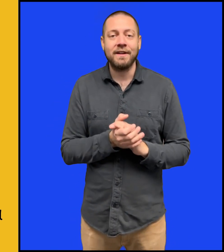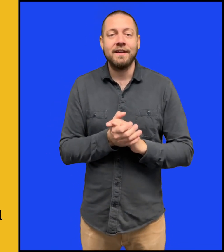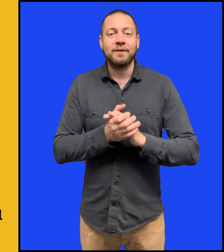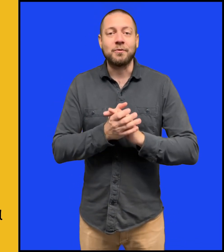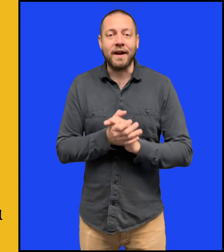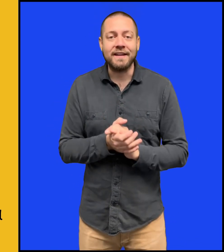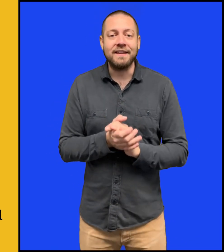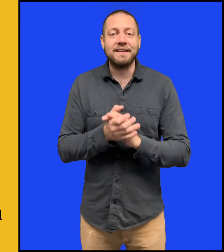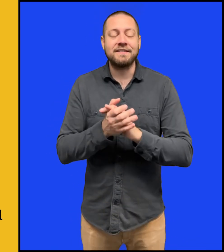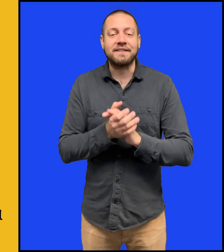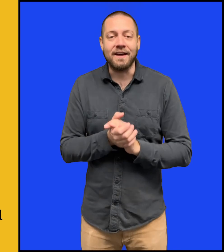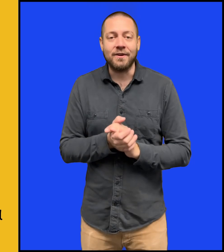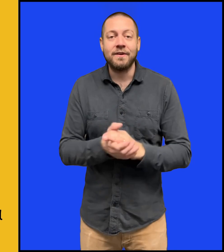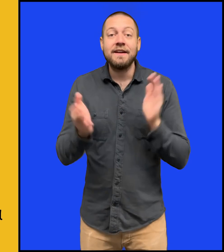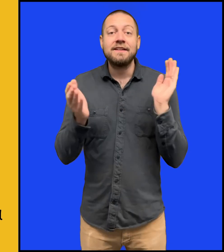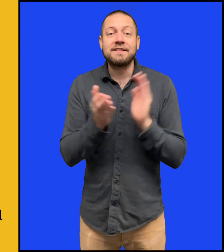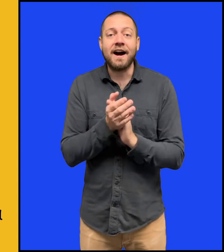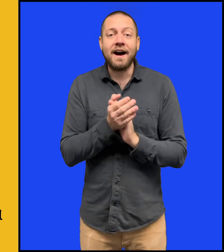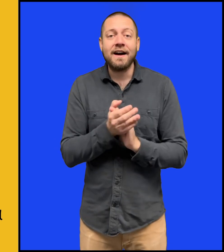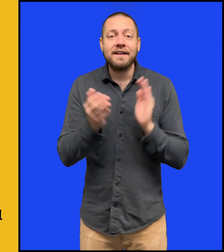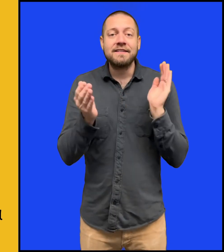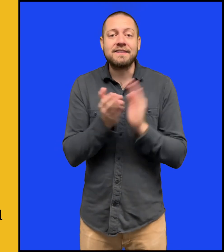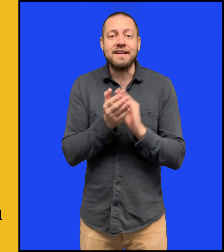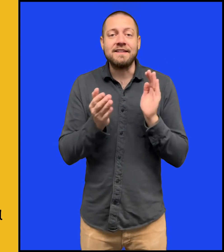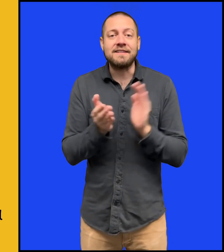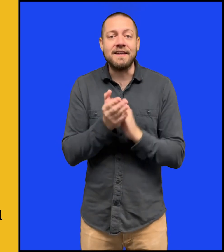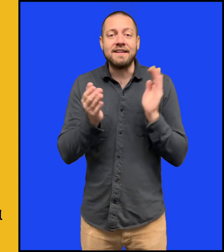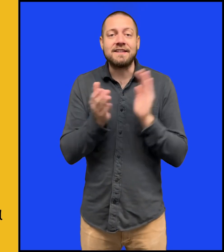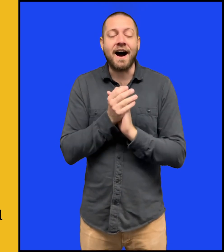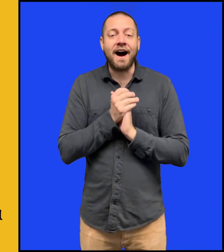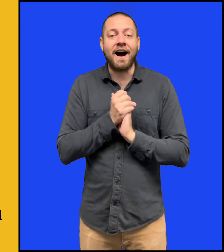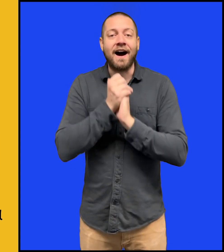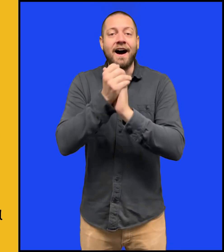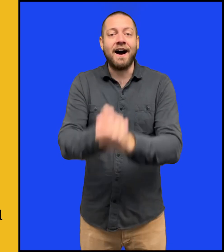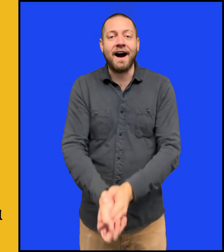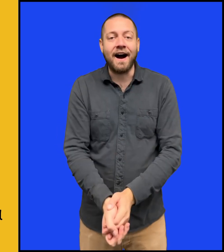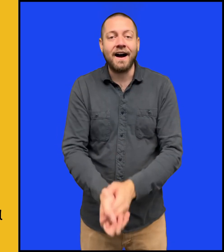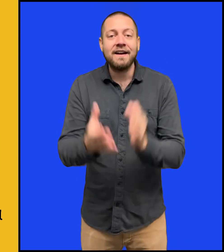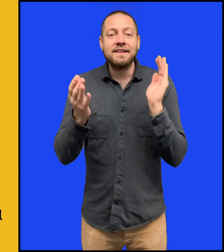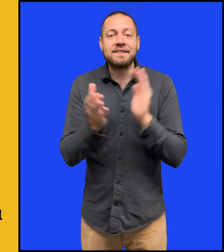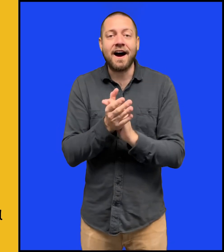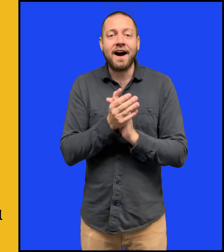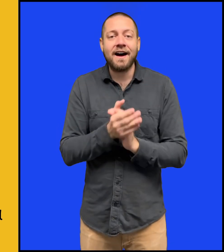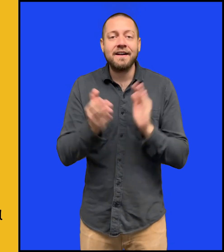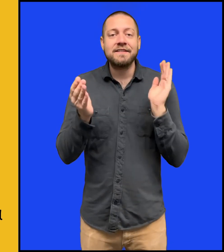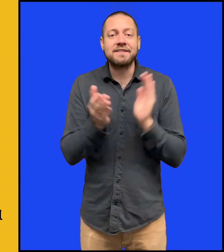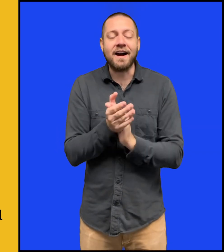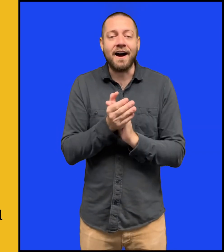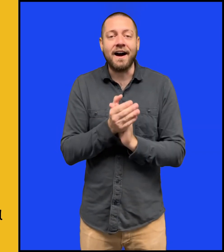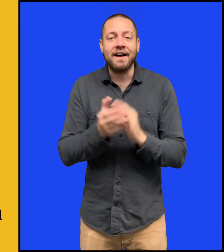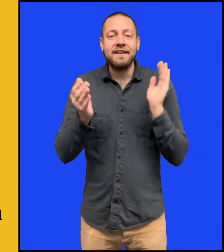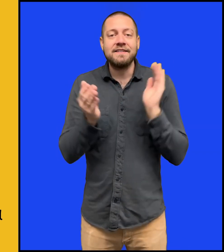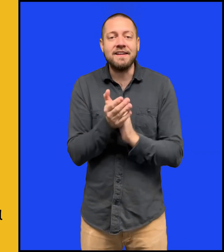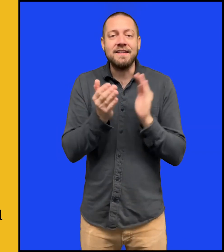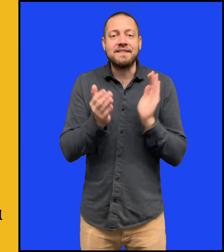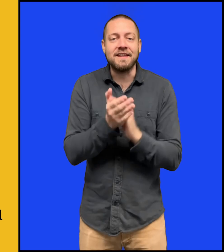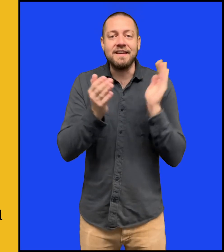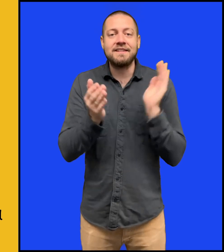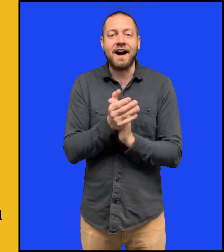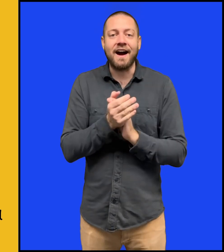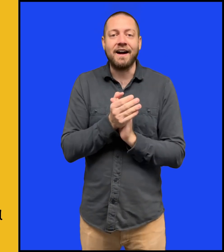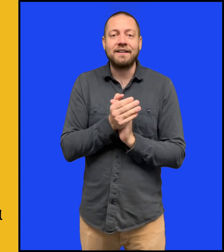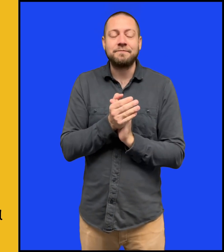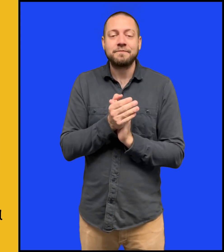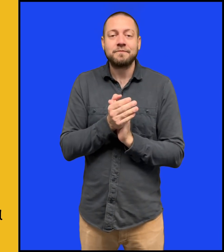time. Ready, let's go. Ta, ti, ti, ta. Ta, ta, ti,